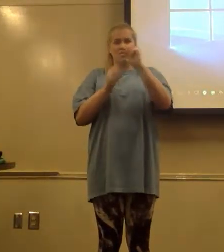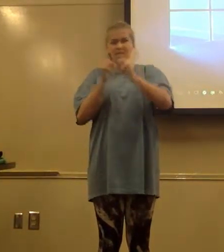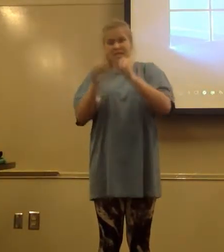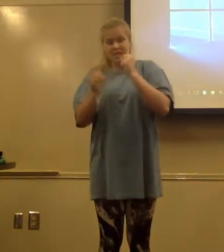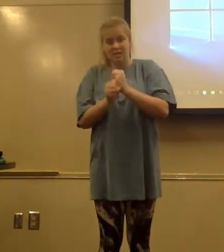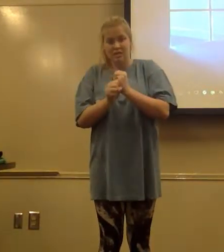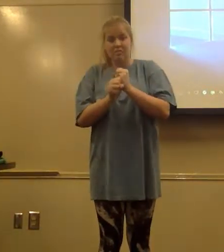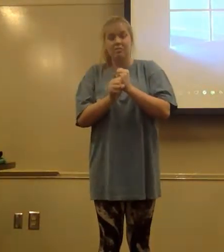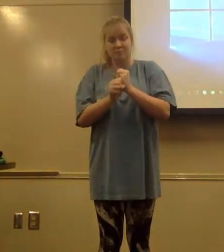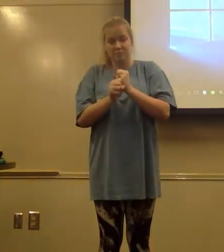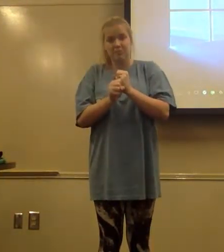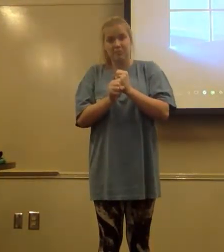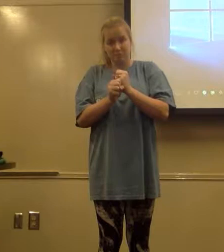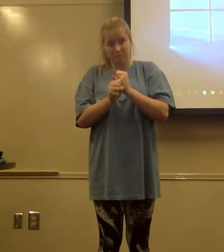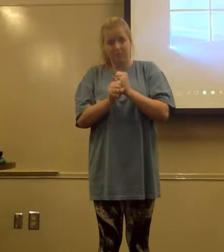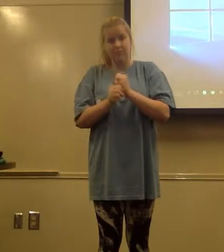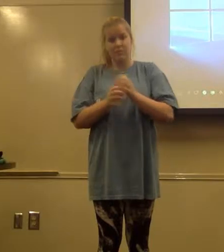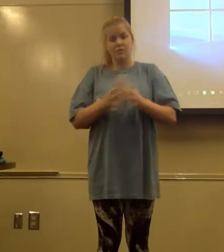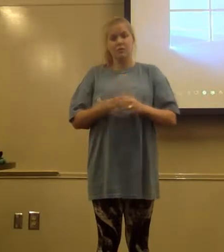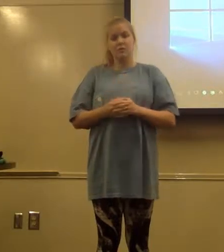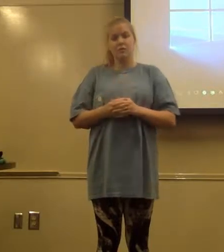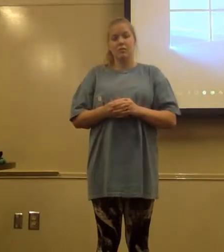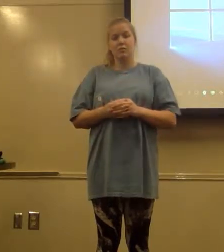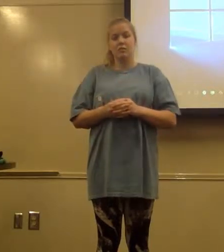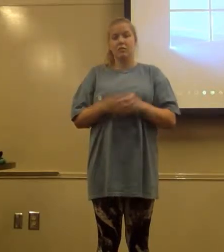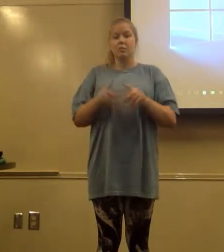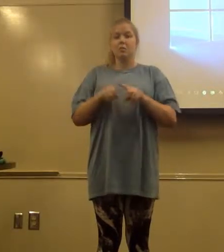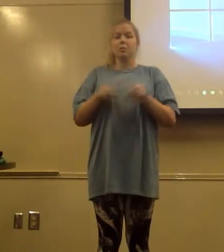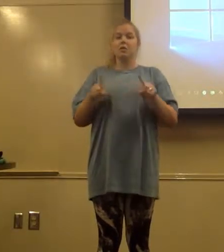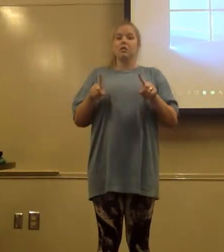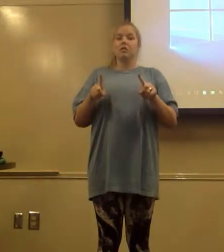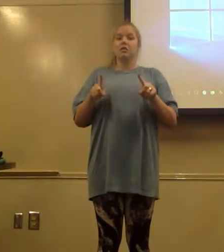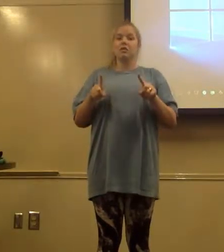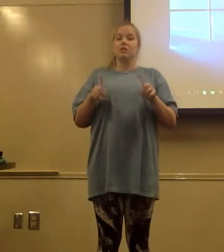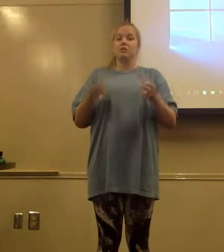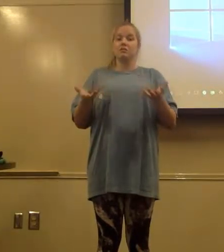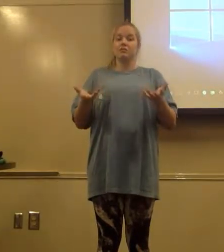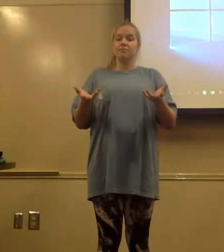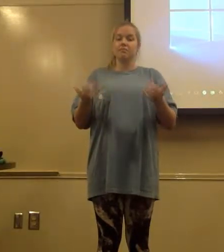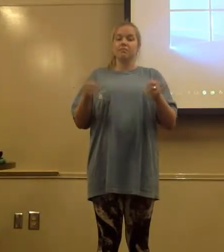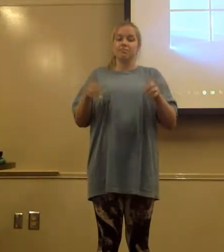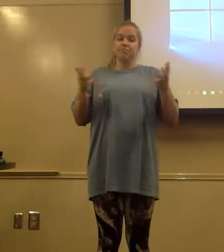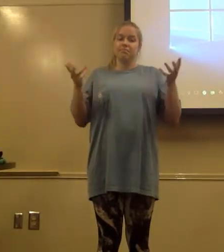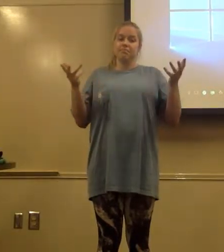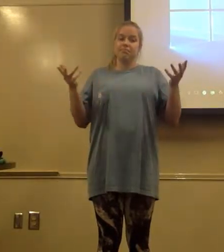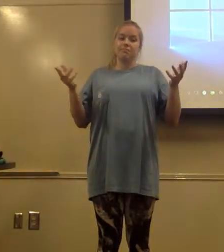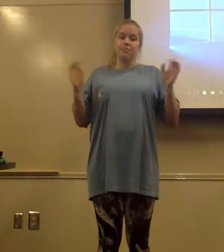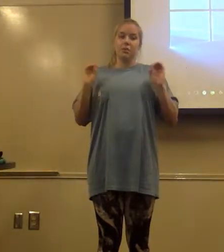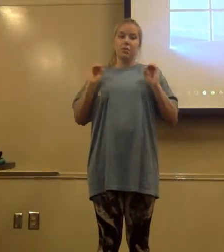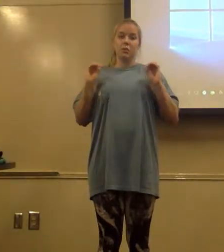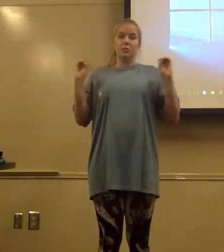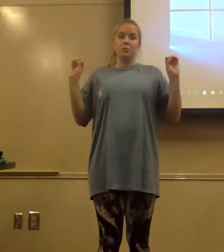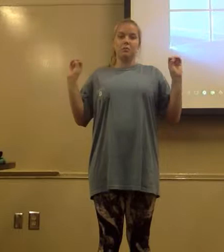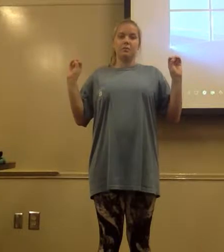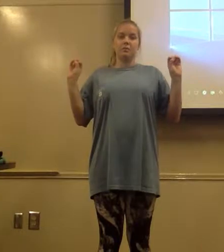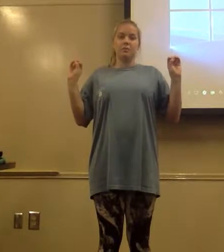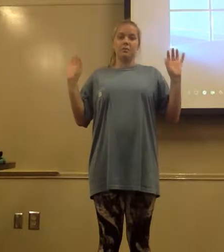the world, The Lancet, JAMA. Yet, what happened? Nothing. Hundreds of thousands of people continue to